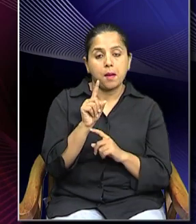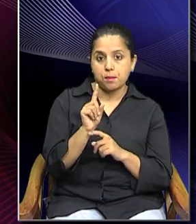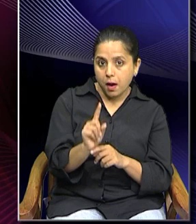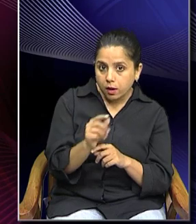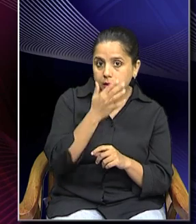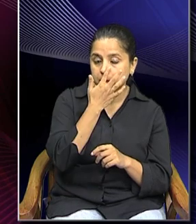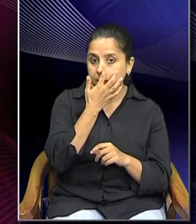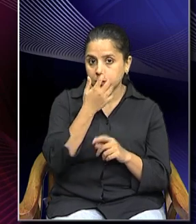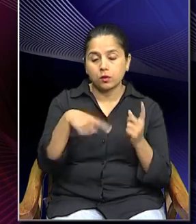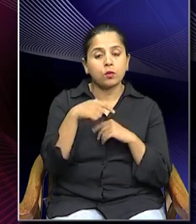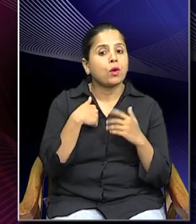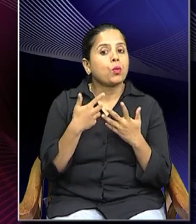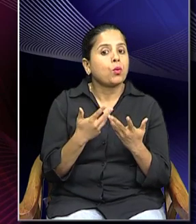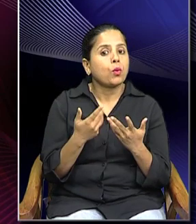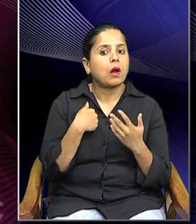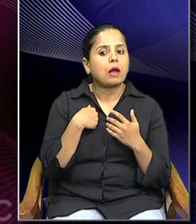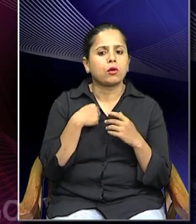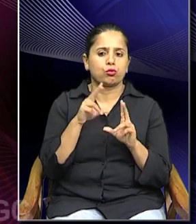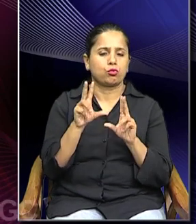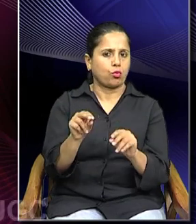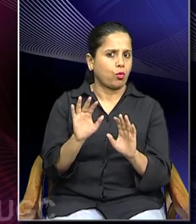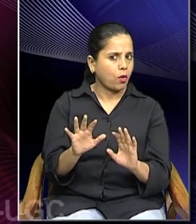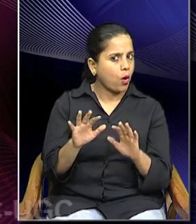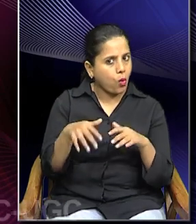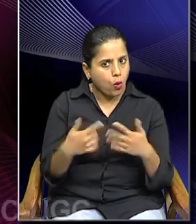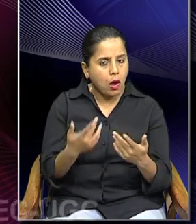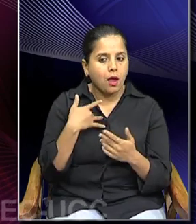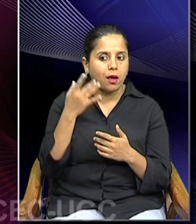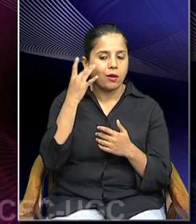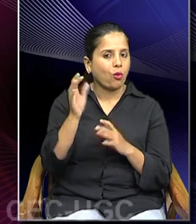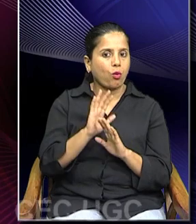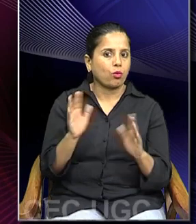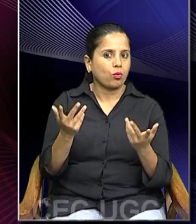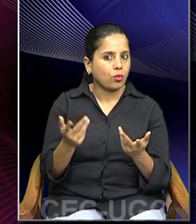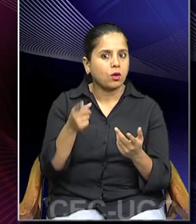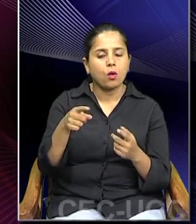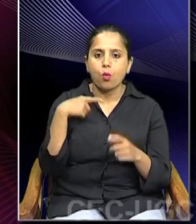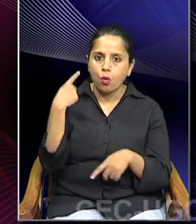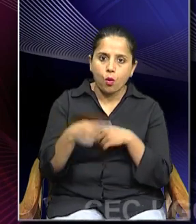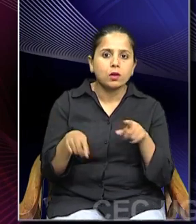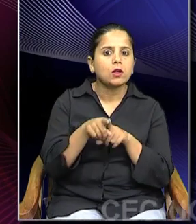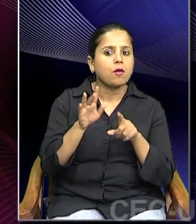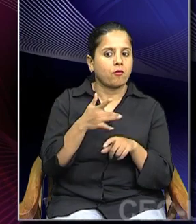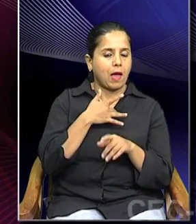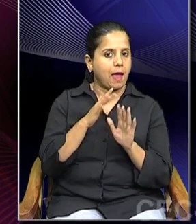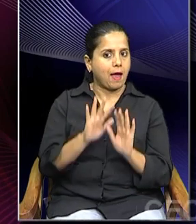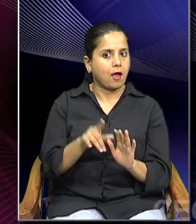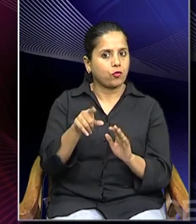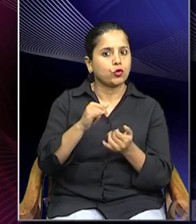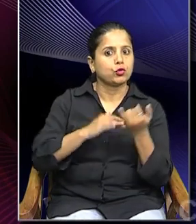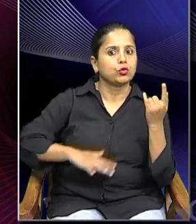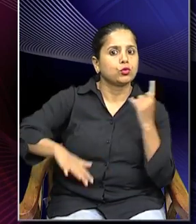However, what we refuse or we cannot ignore is that it will also kind of have a